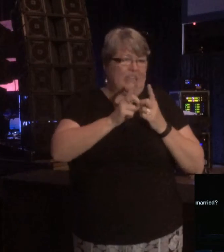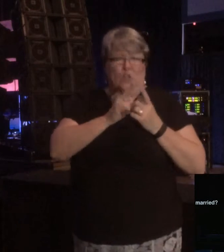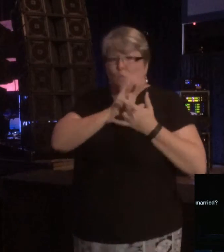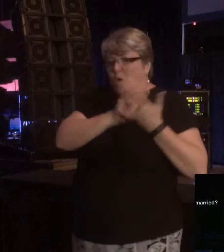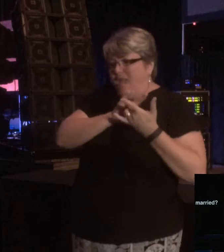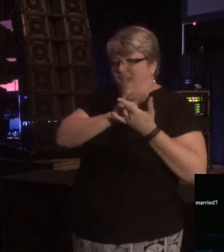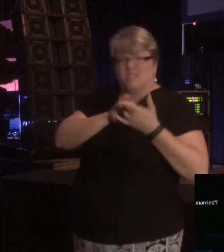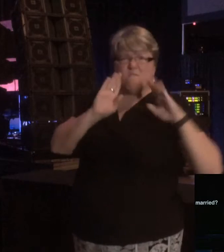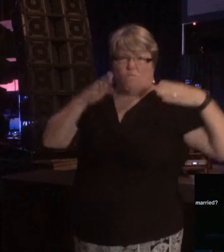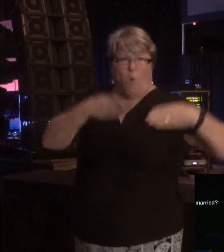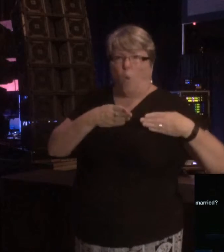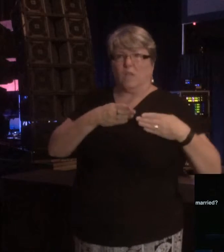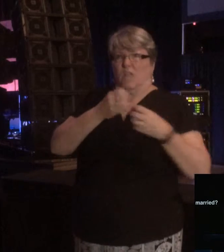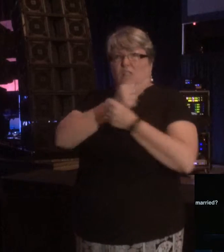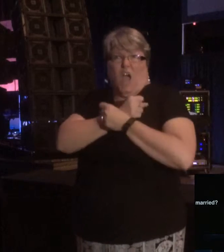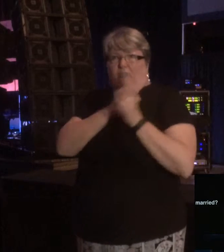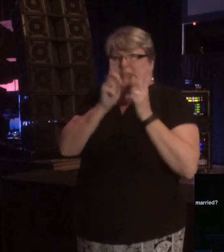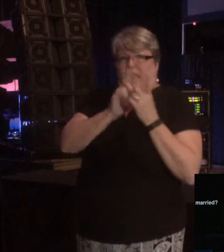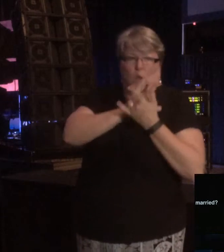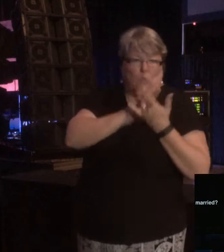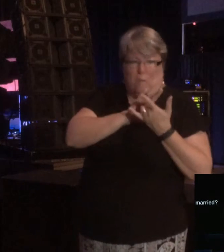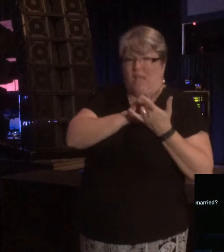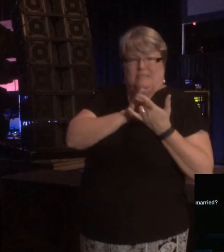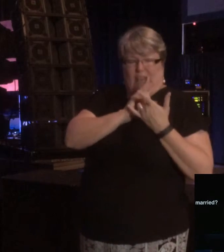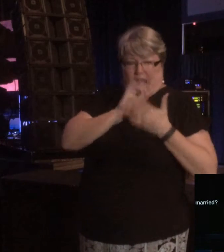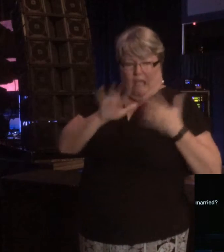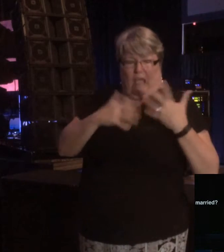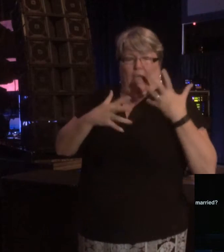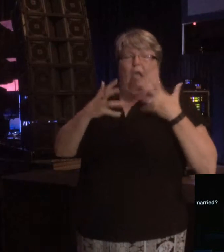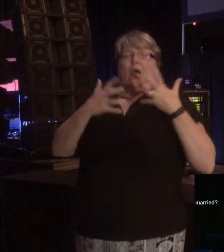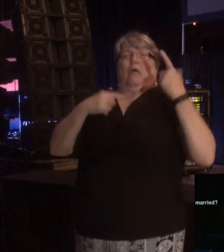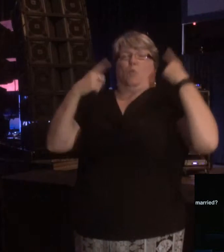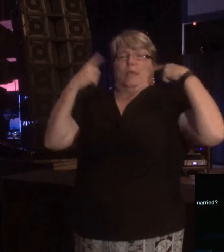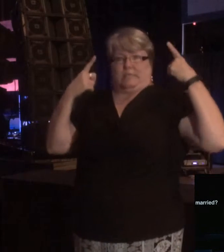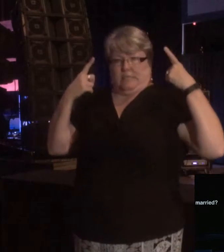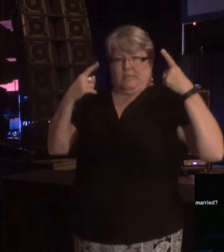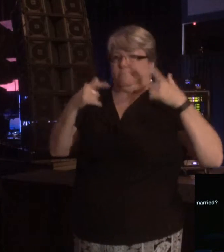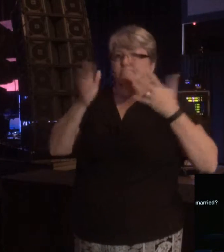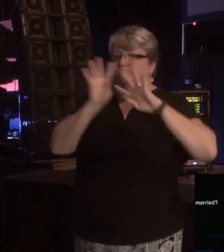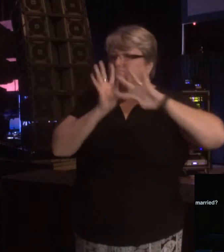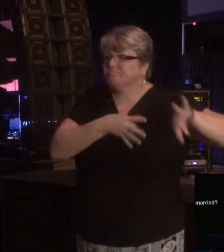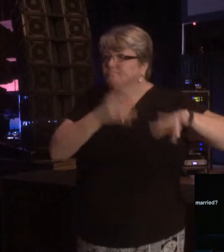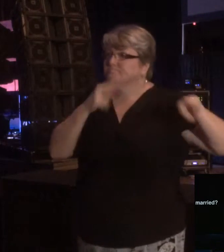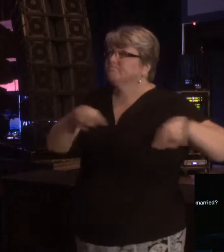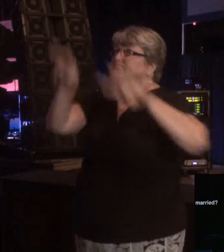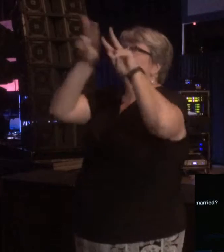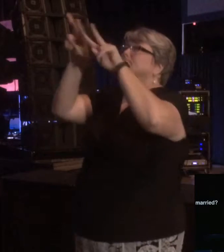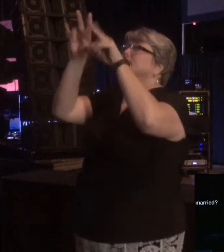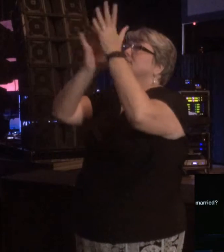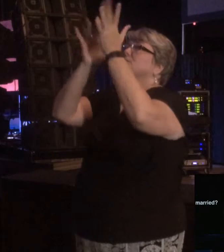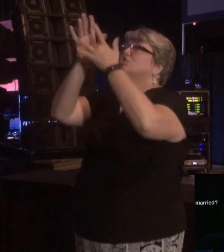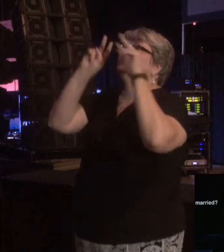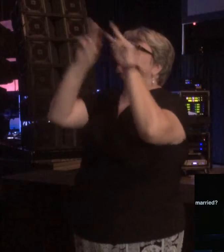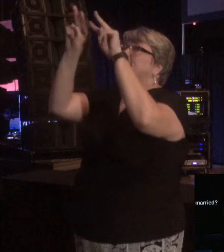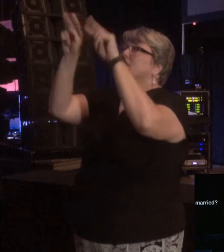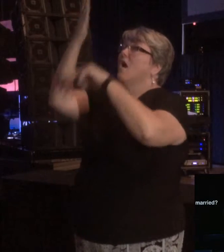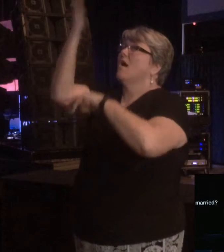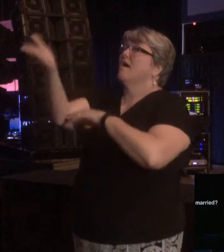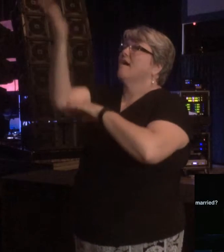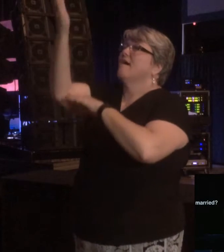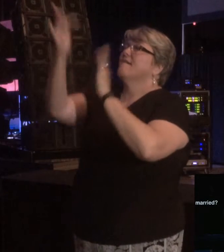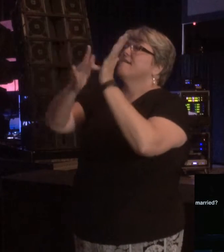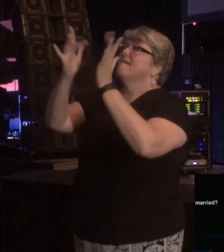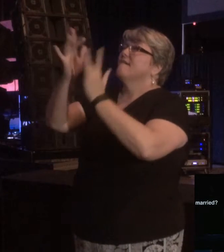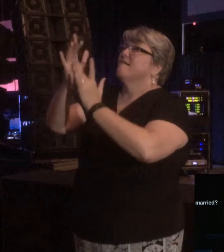not going anywhere good fast. Let's just let some people know, hey, we're out tonight. We're going here, we're going